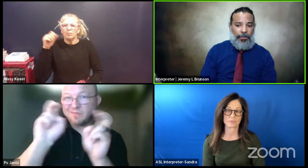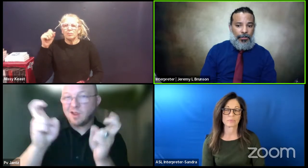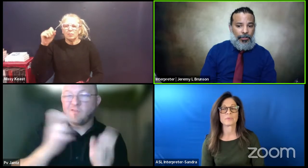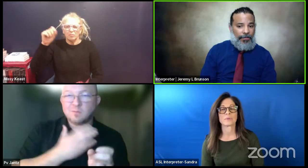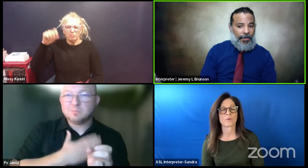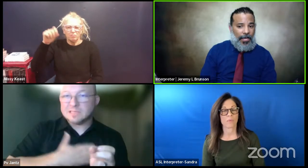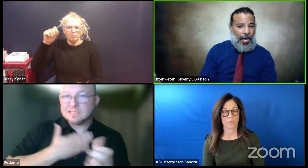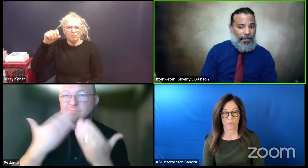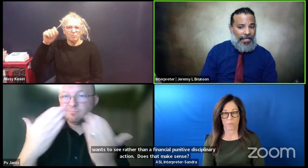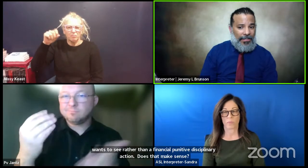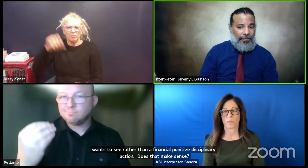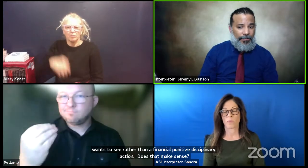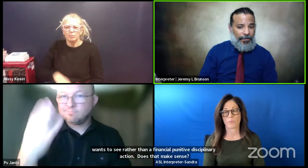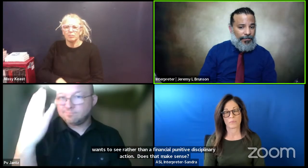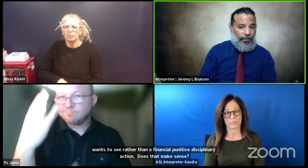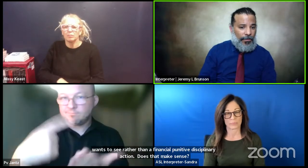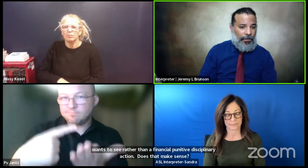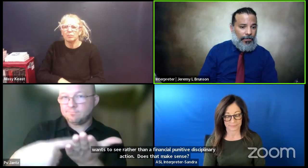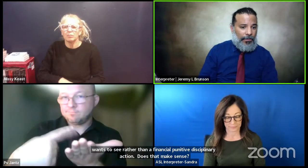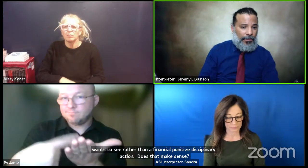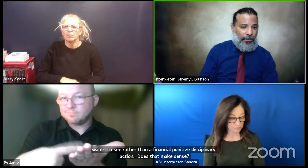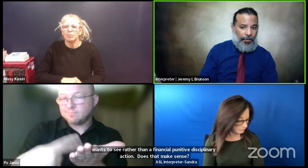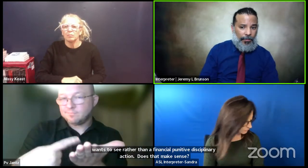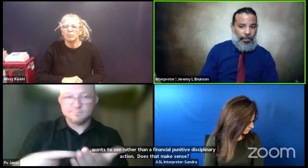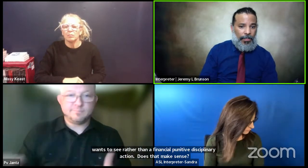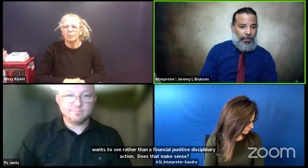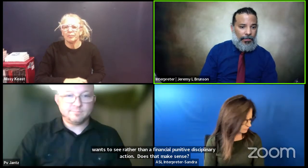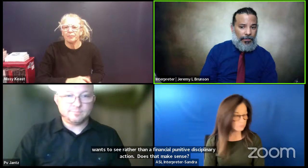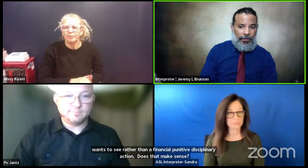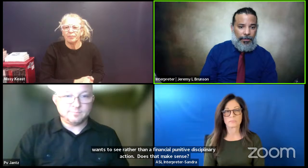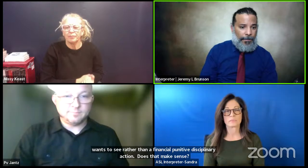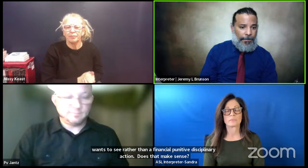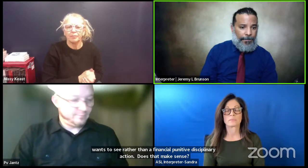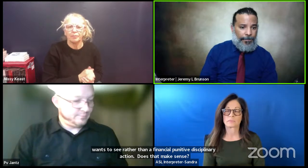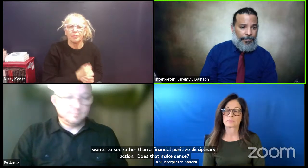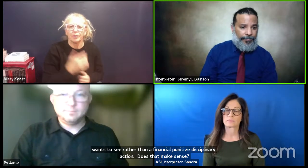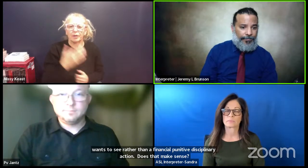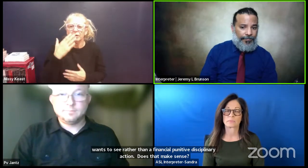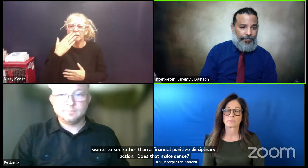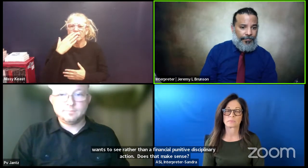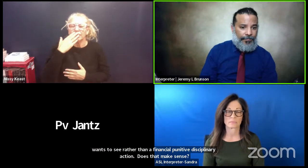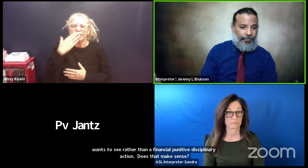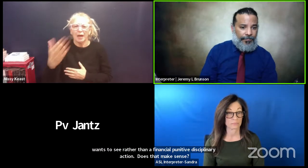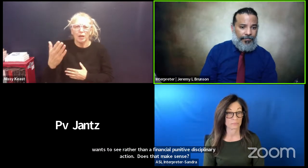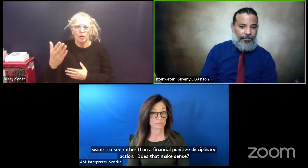do you have a comment for the board?